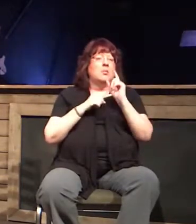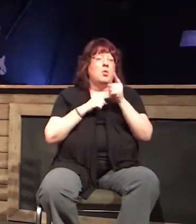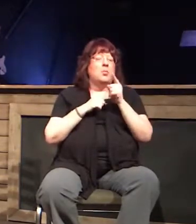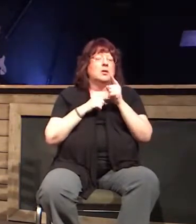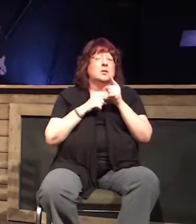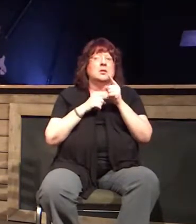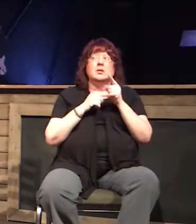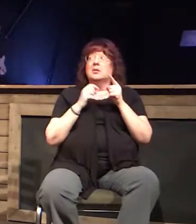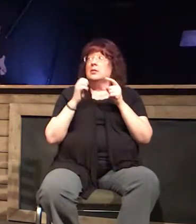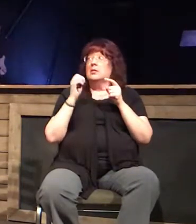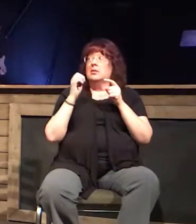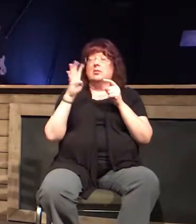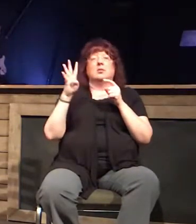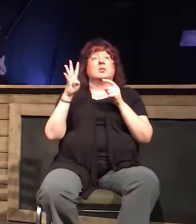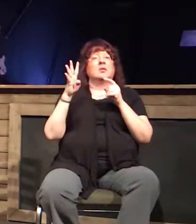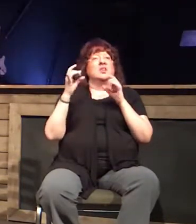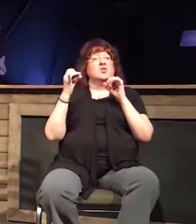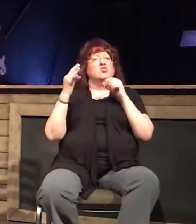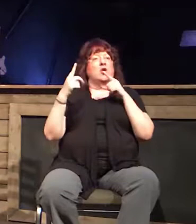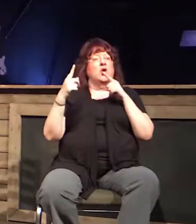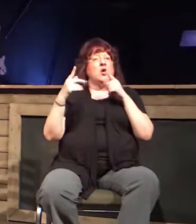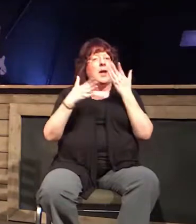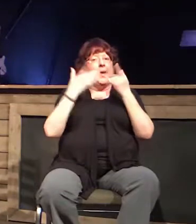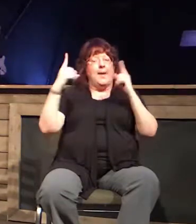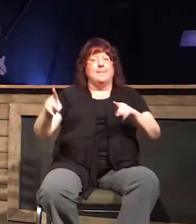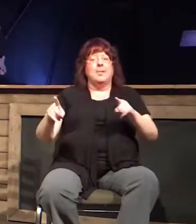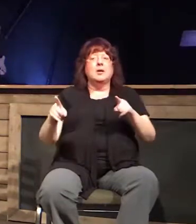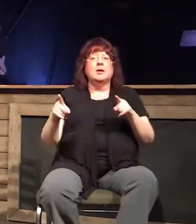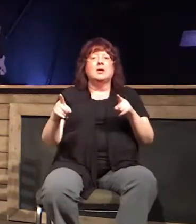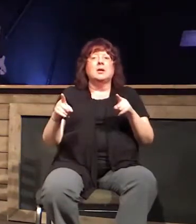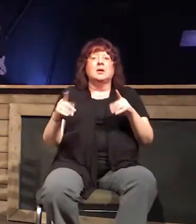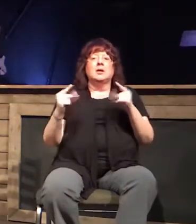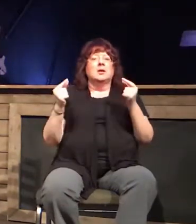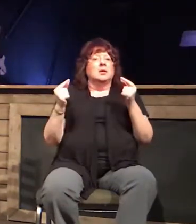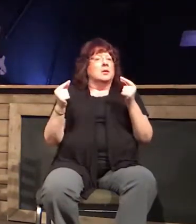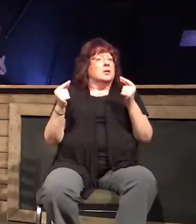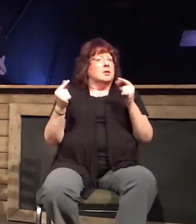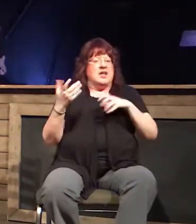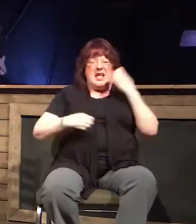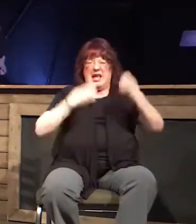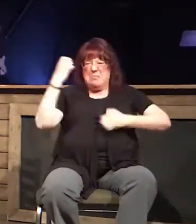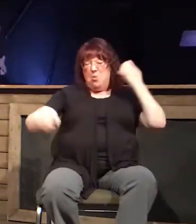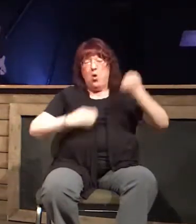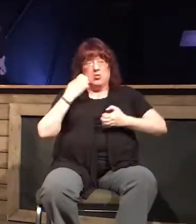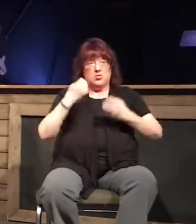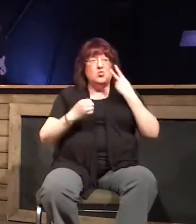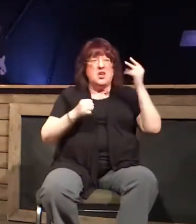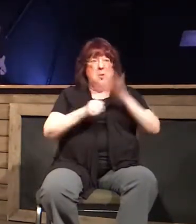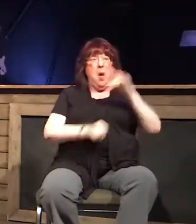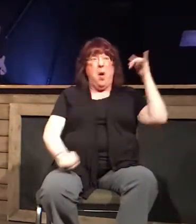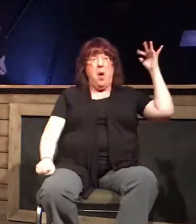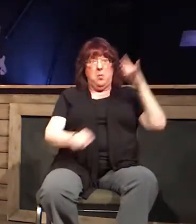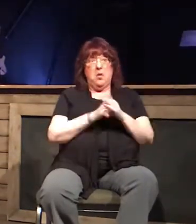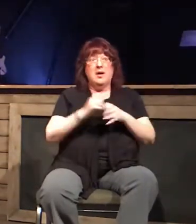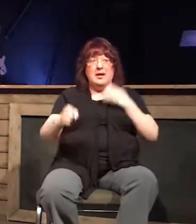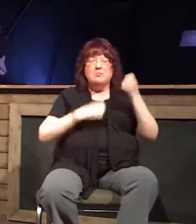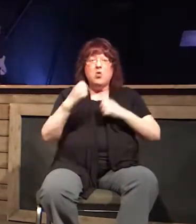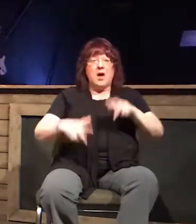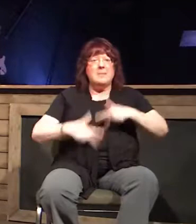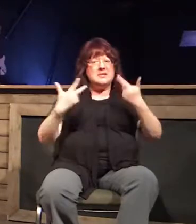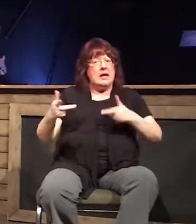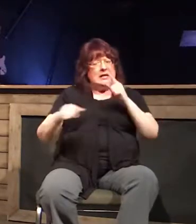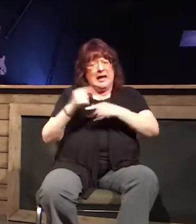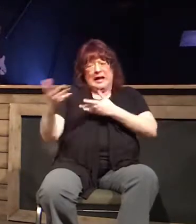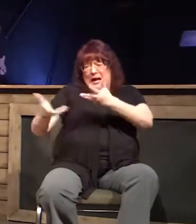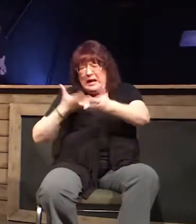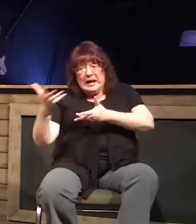moment, we get triggered, something happens. And all of a sudden, it's all emotion. You ever been around somebody that's just all emotion? You get upset, you